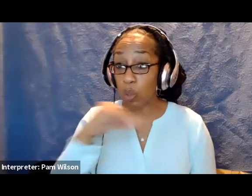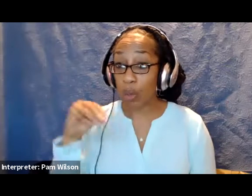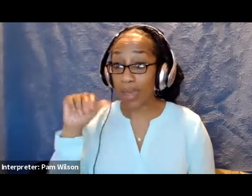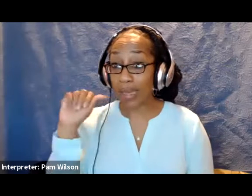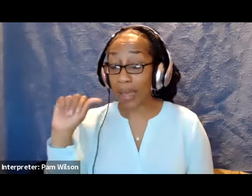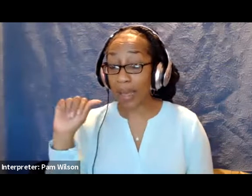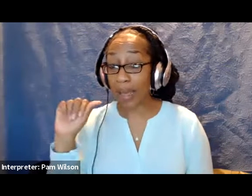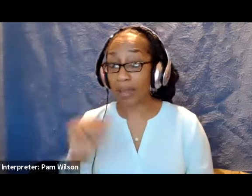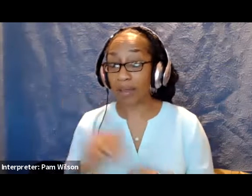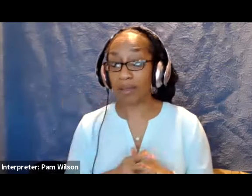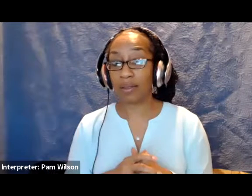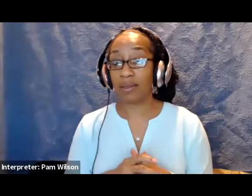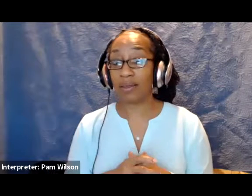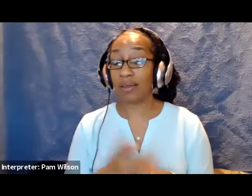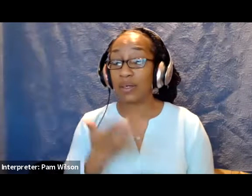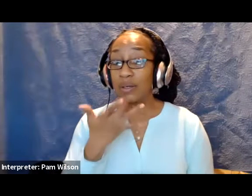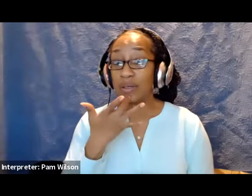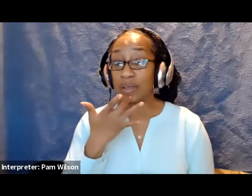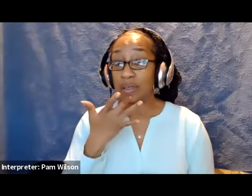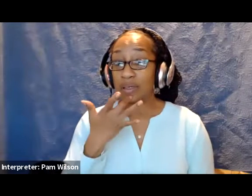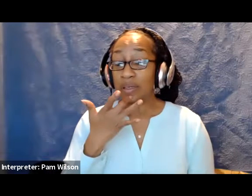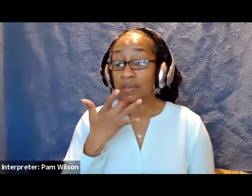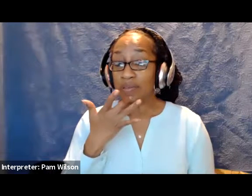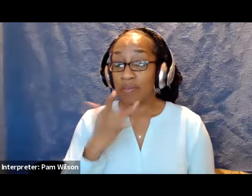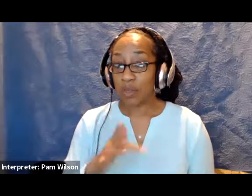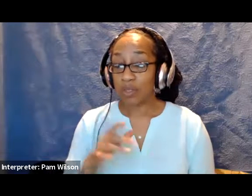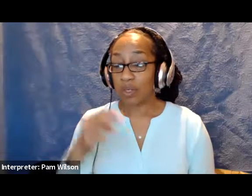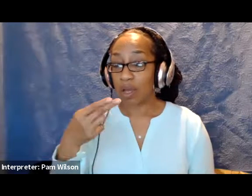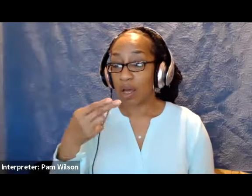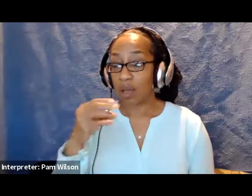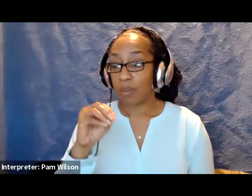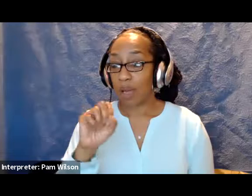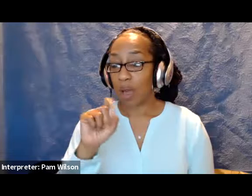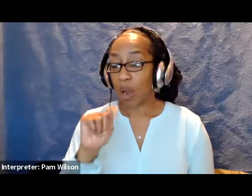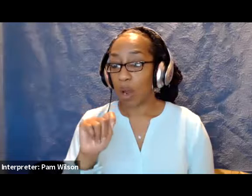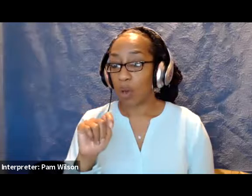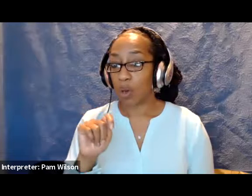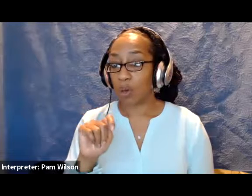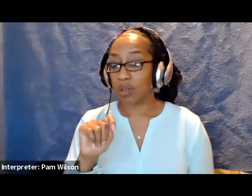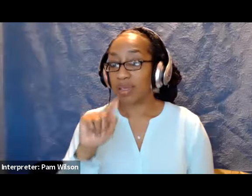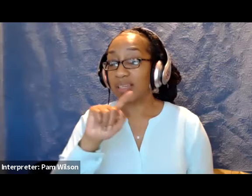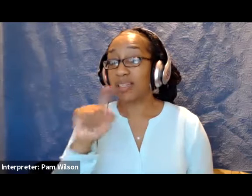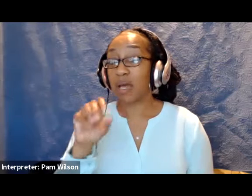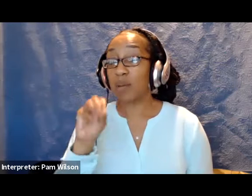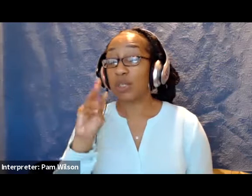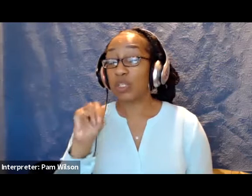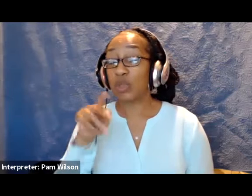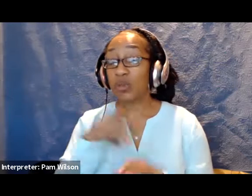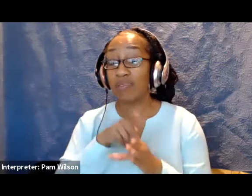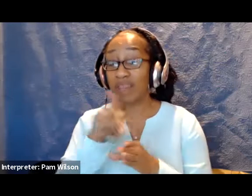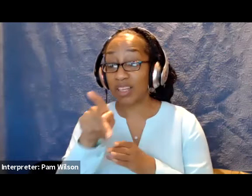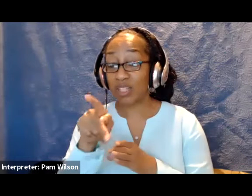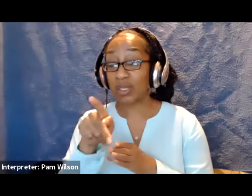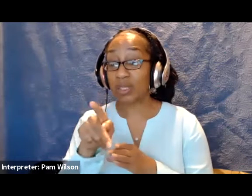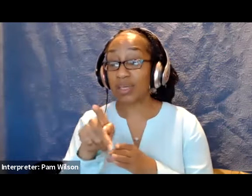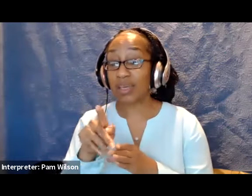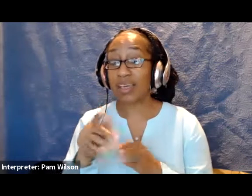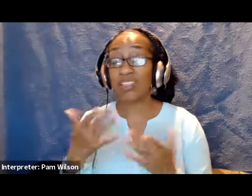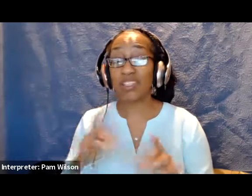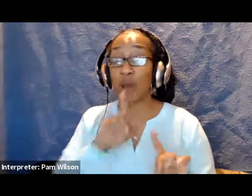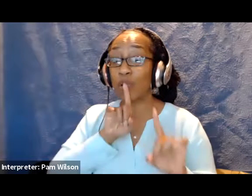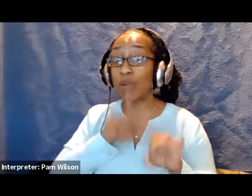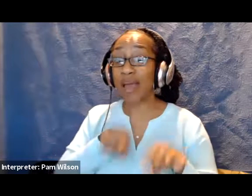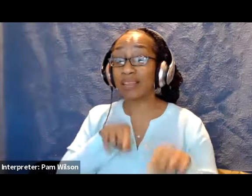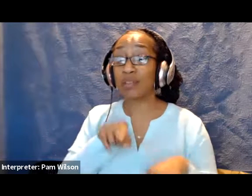are fortunate that our host on the backside is a Zoom professional and has actually answered questions as